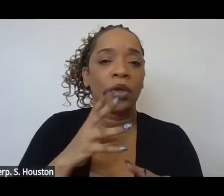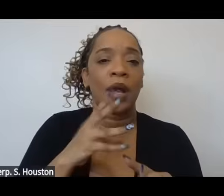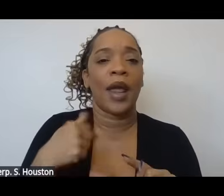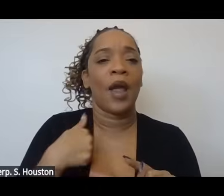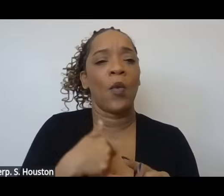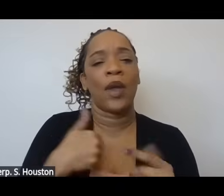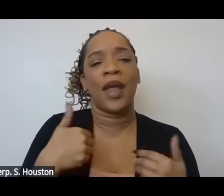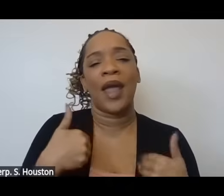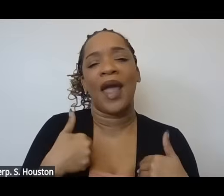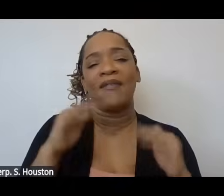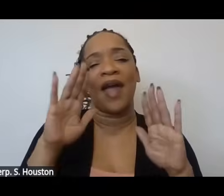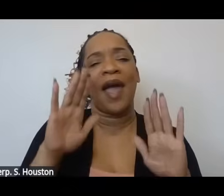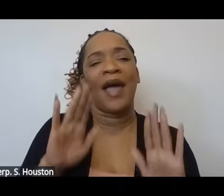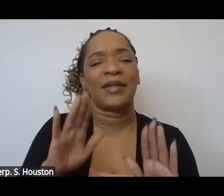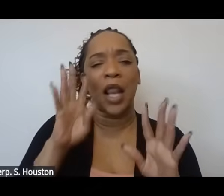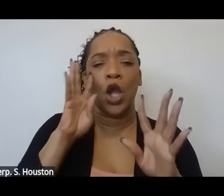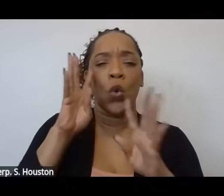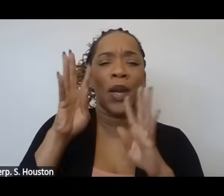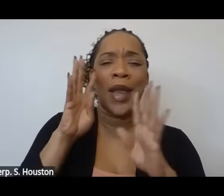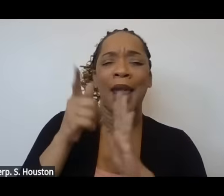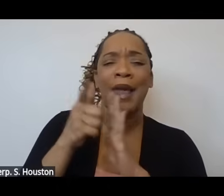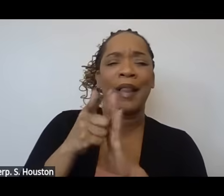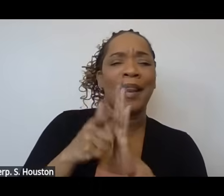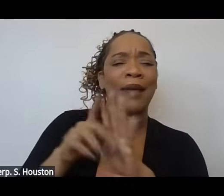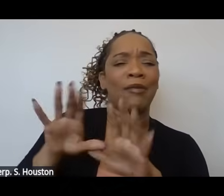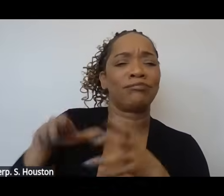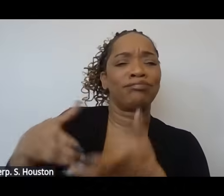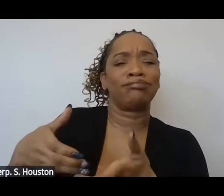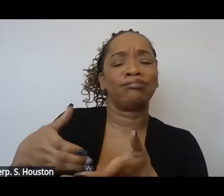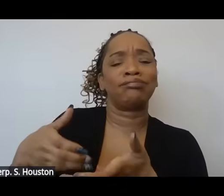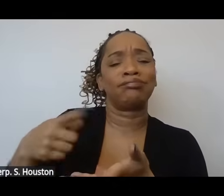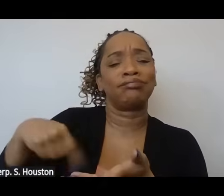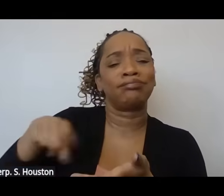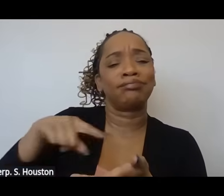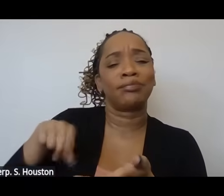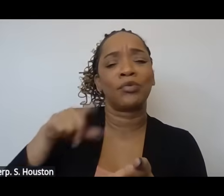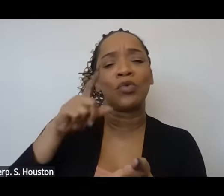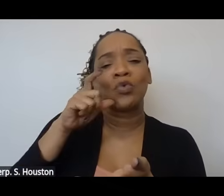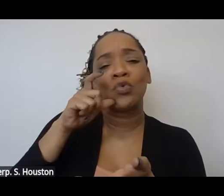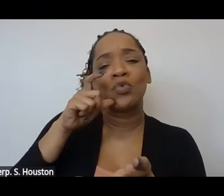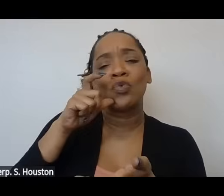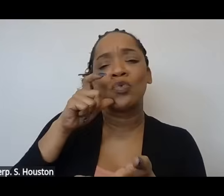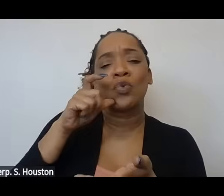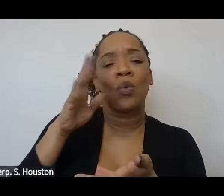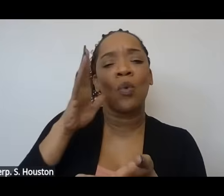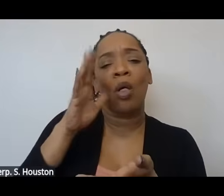creative legal counsel on all ends of the political spectrum who always bring those to you.